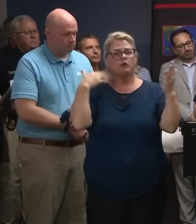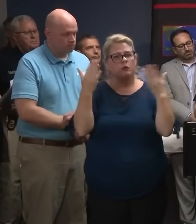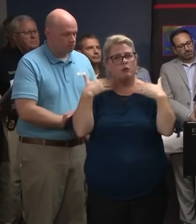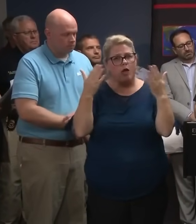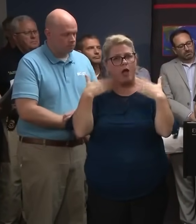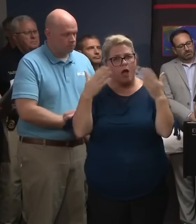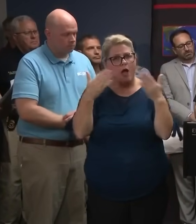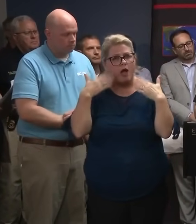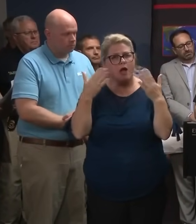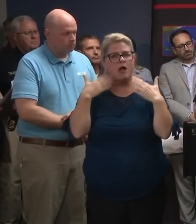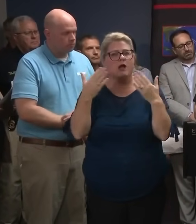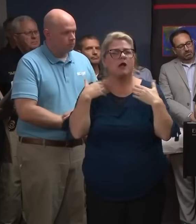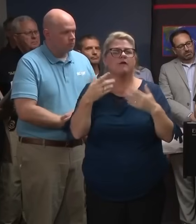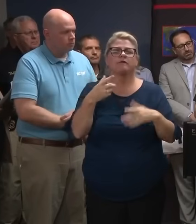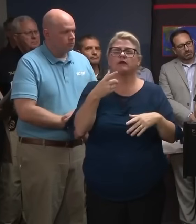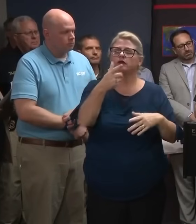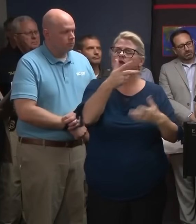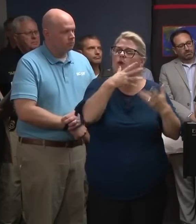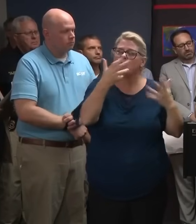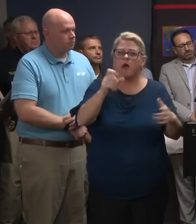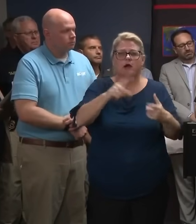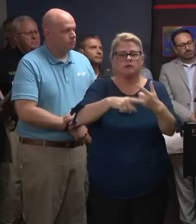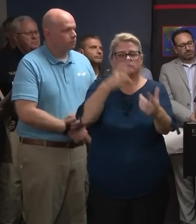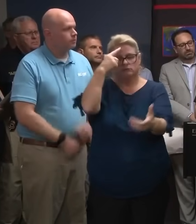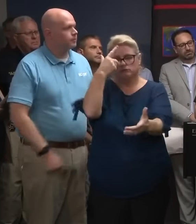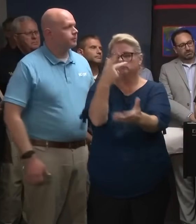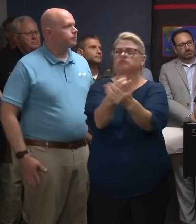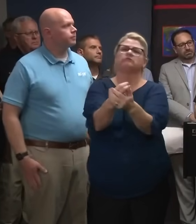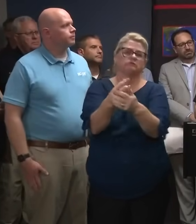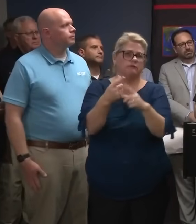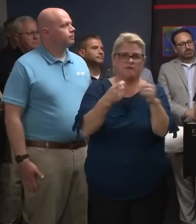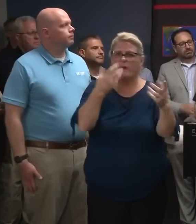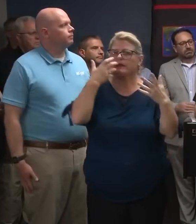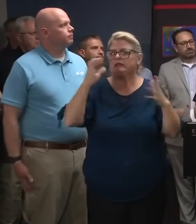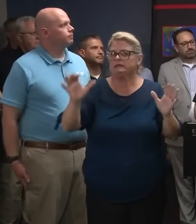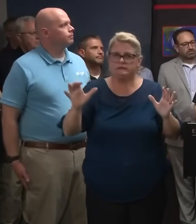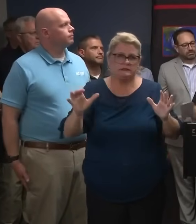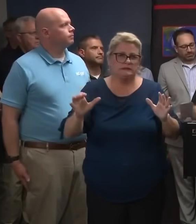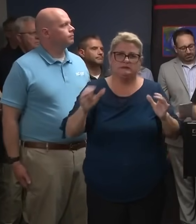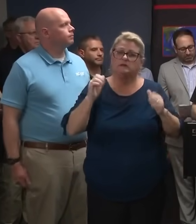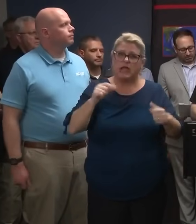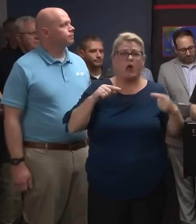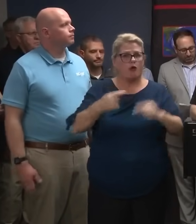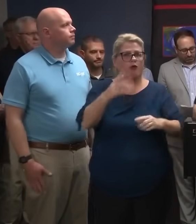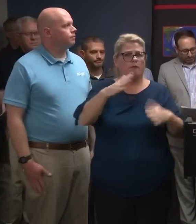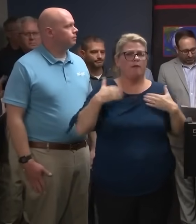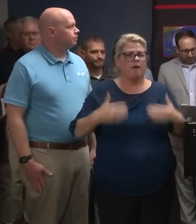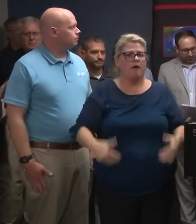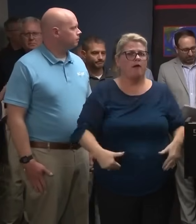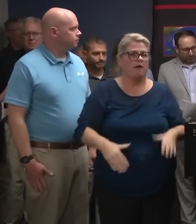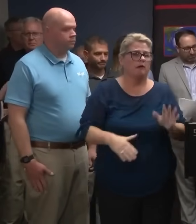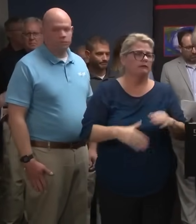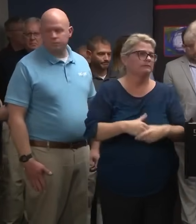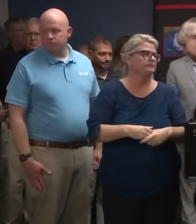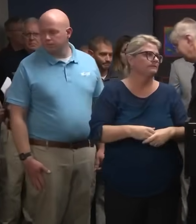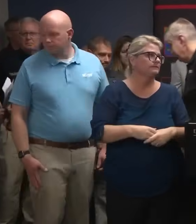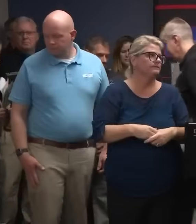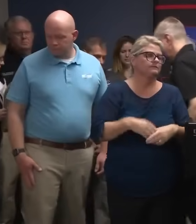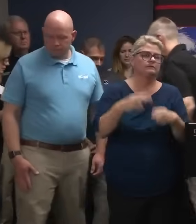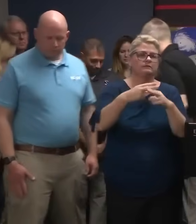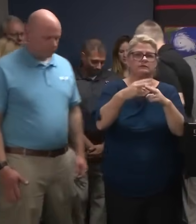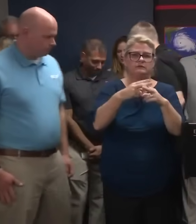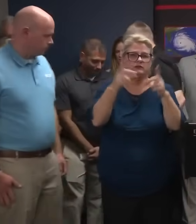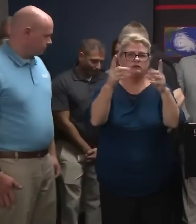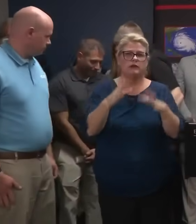off so you don't succumb to heat illness, which can have serious outcomes. With that, sir, thank you very much. Thank you, Ed. So, Interim Director